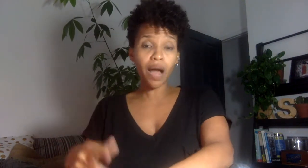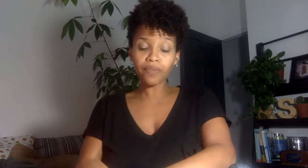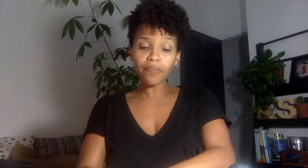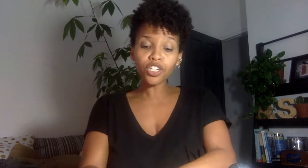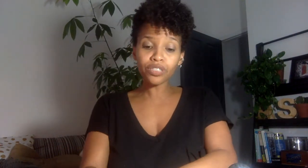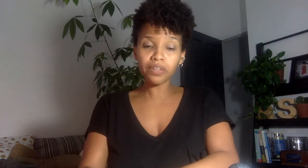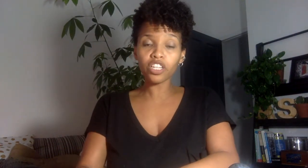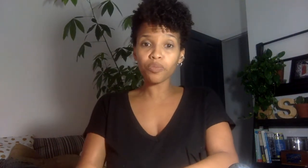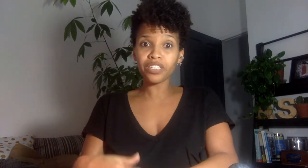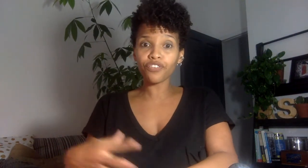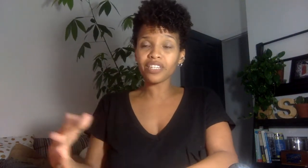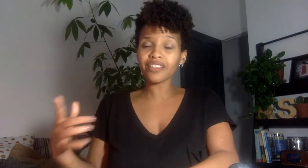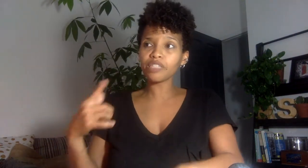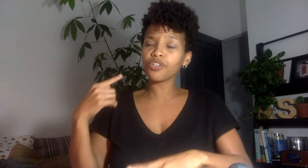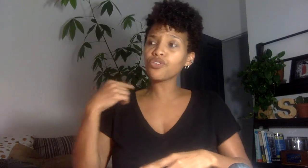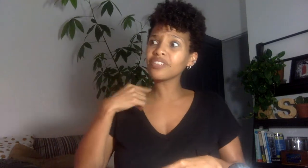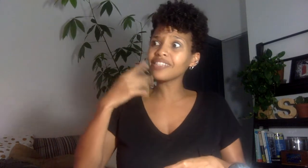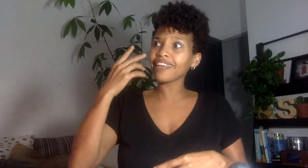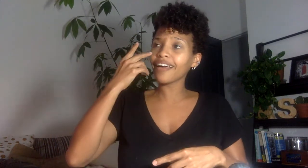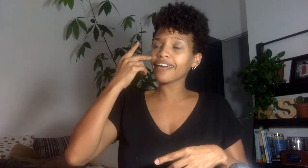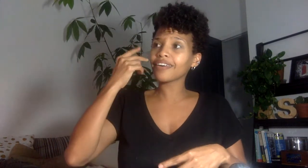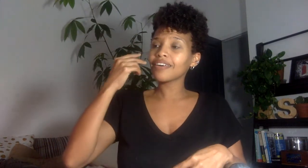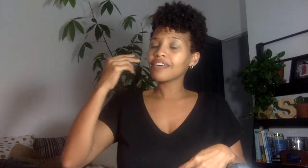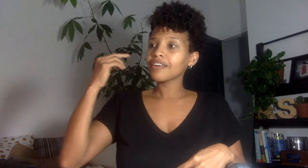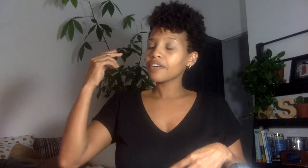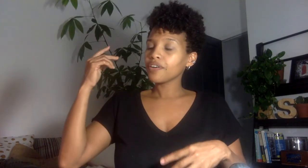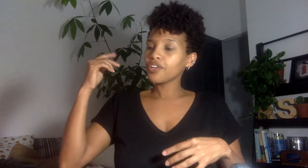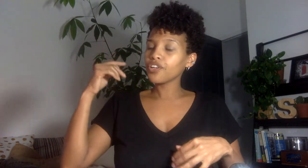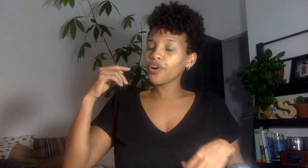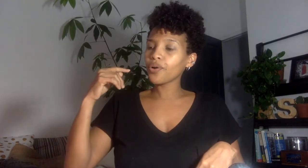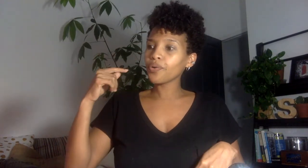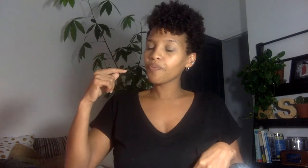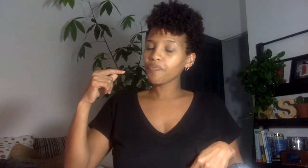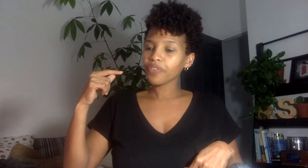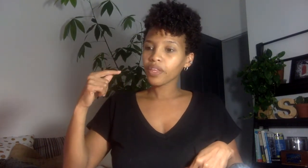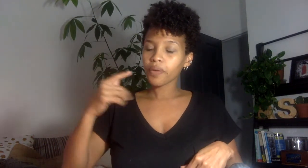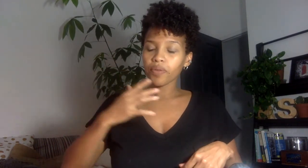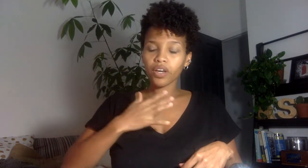going to do something a little bit differently than this, but you could say, like, you know,